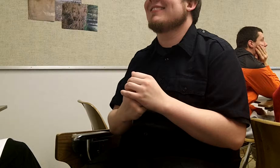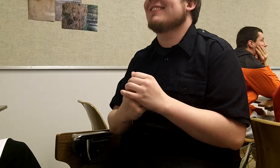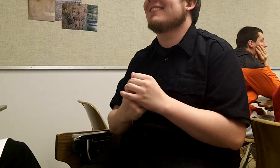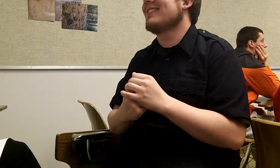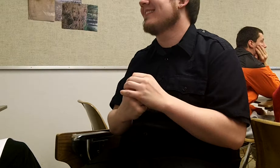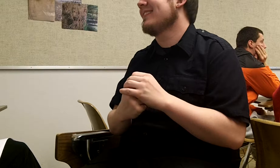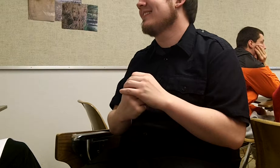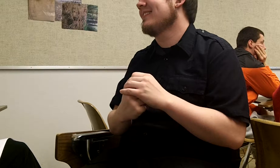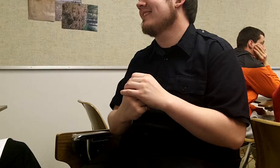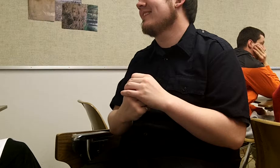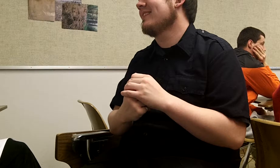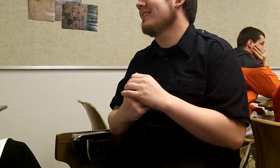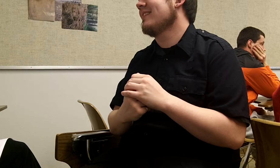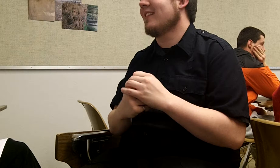the receptor frizzled